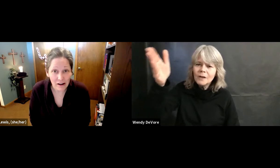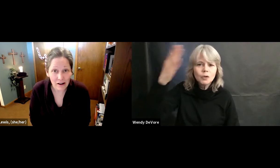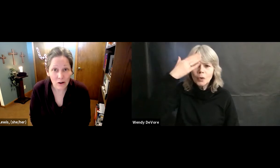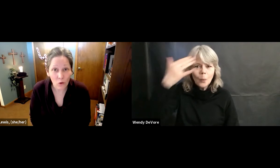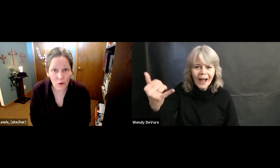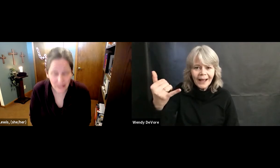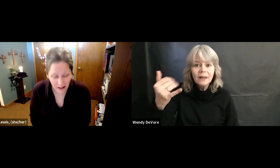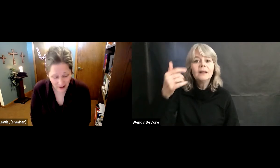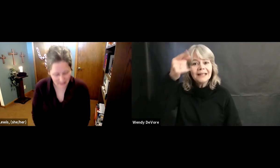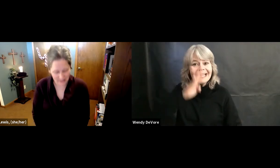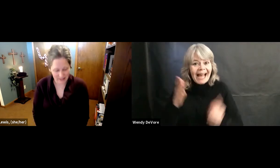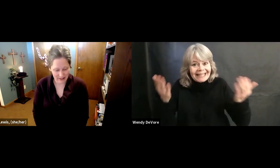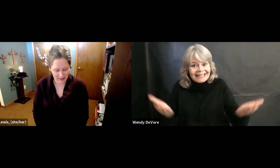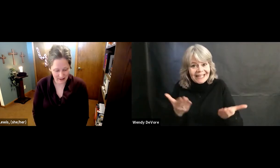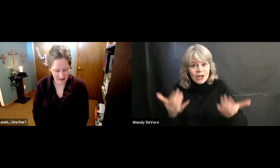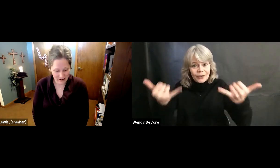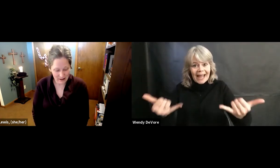here with us